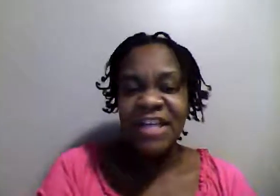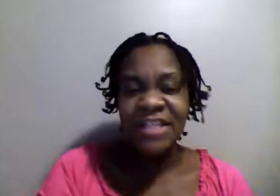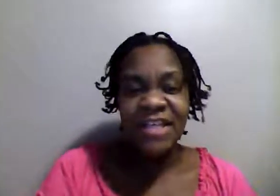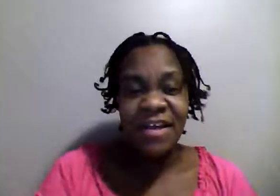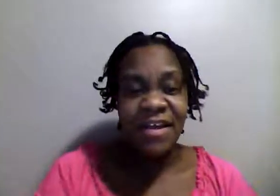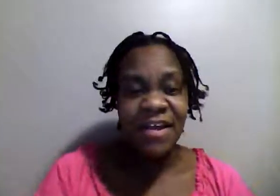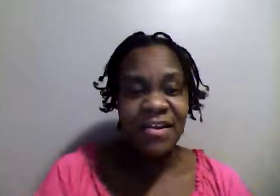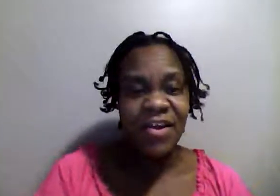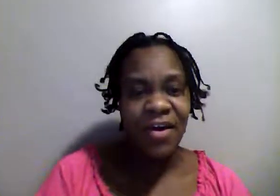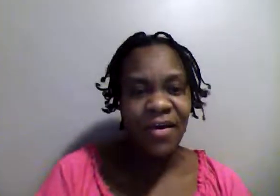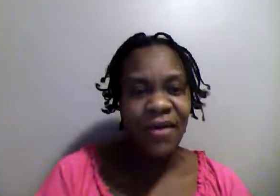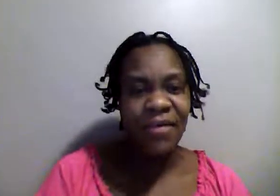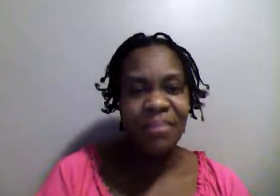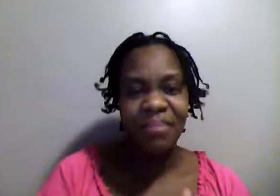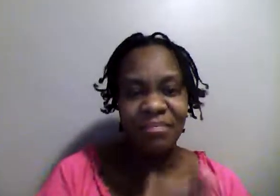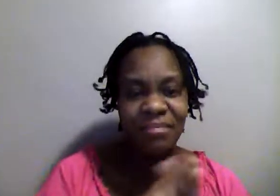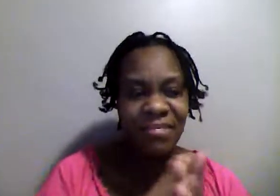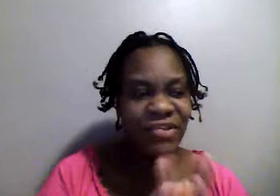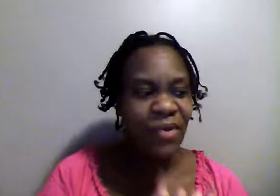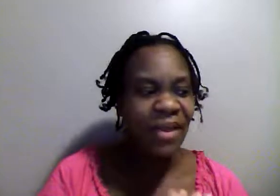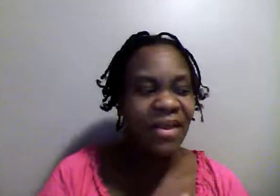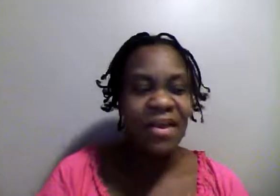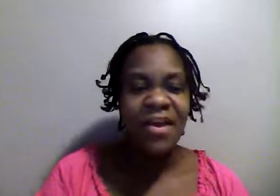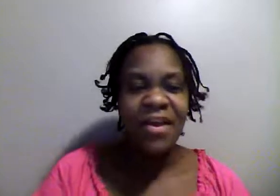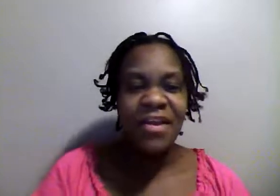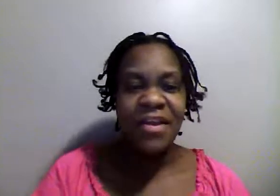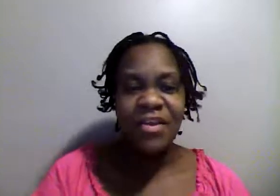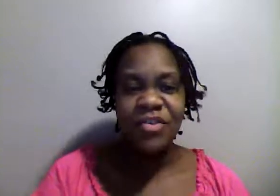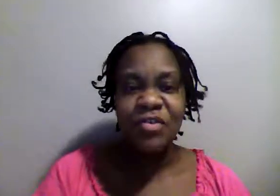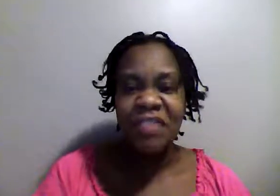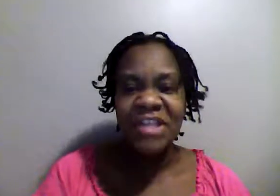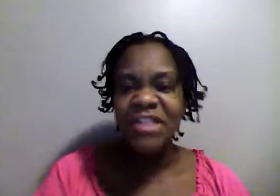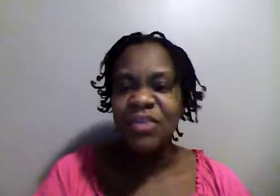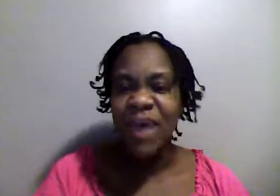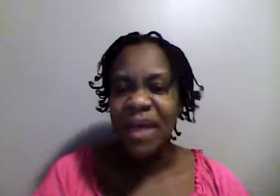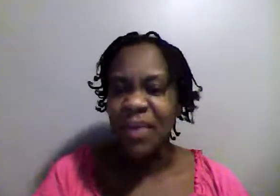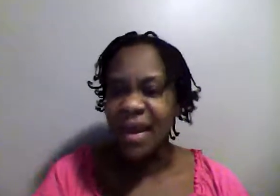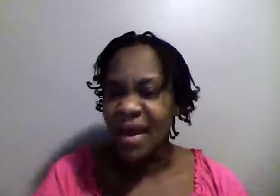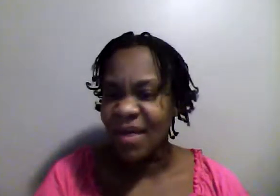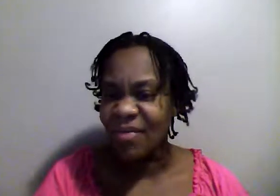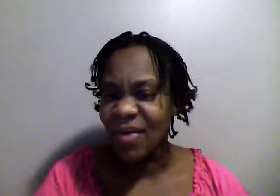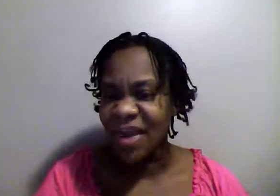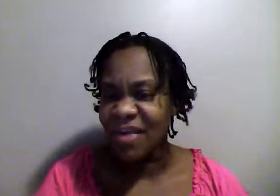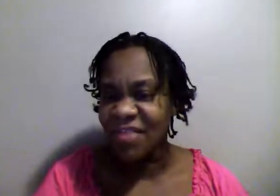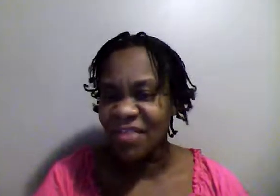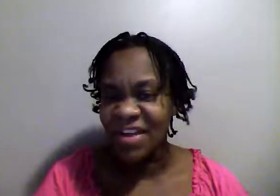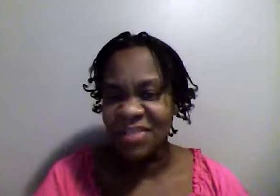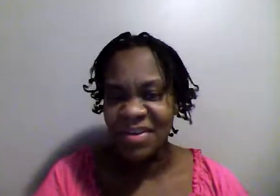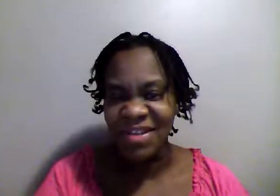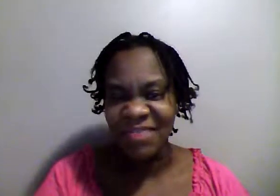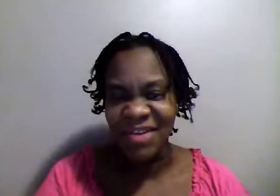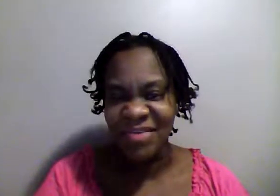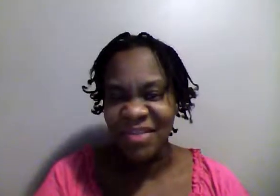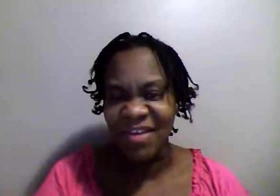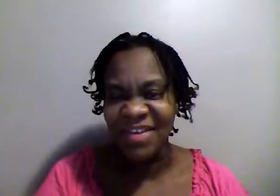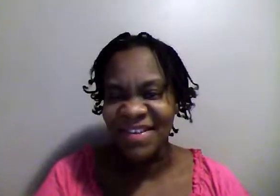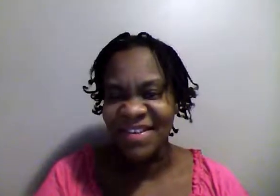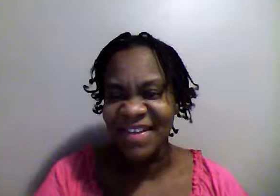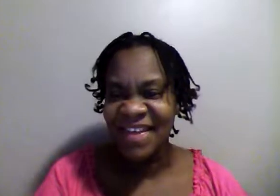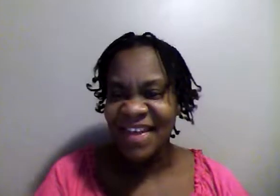deficiency in your soil. There are two reasons why we have, okay, you've never experienced bottom end rot.